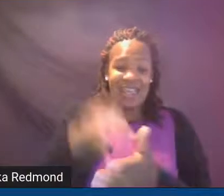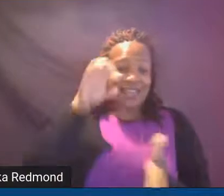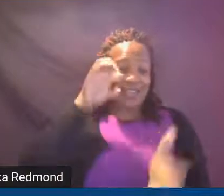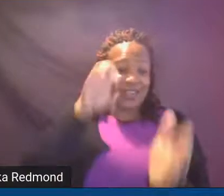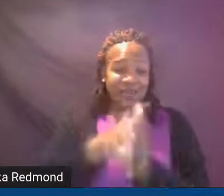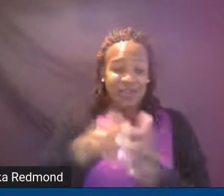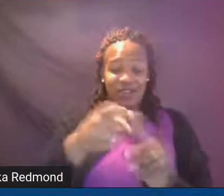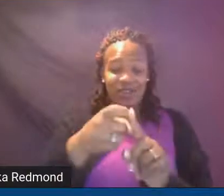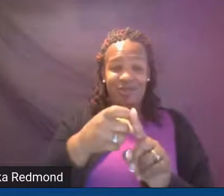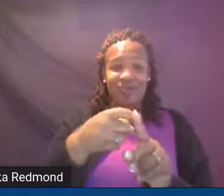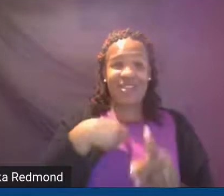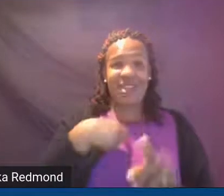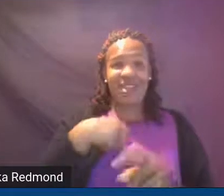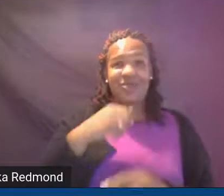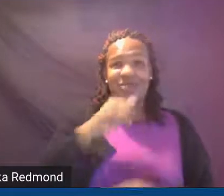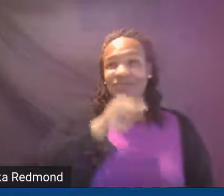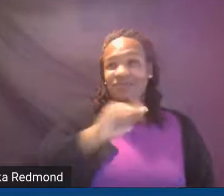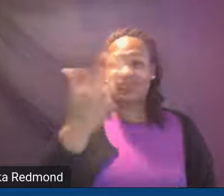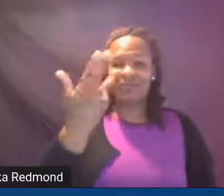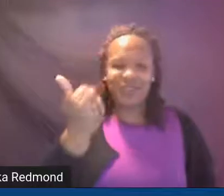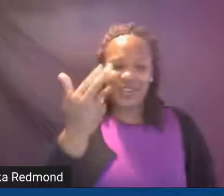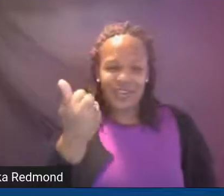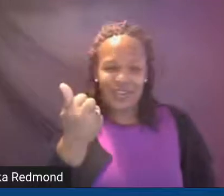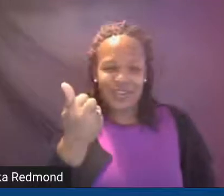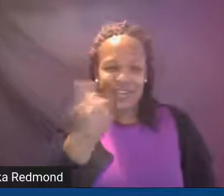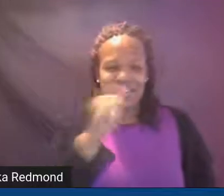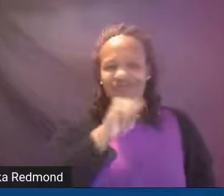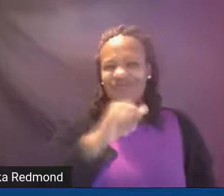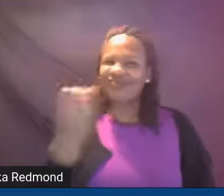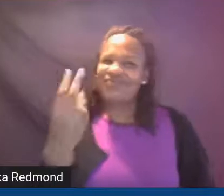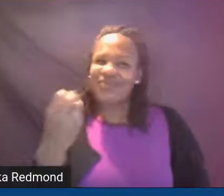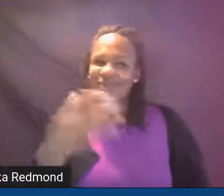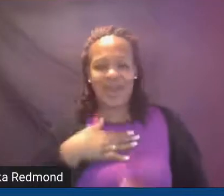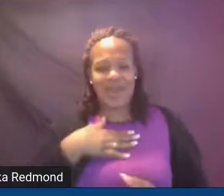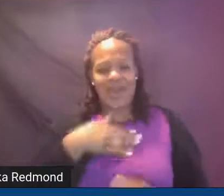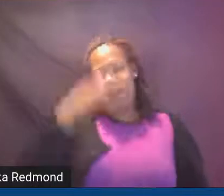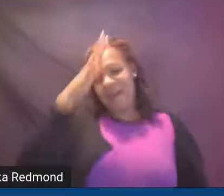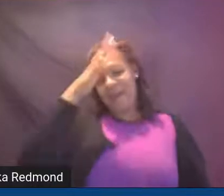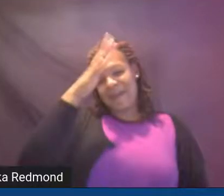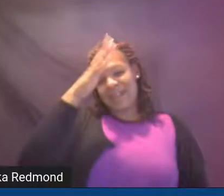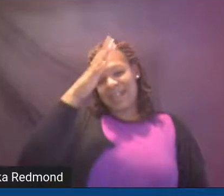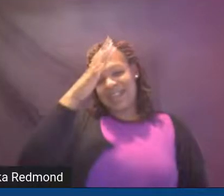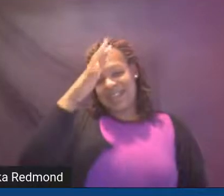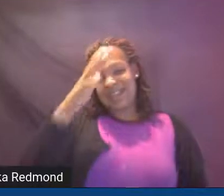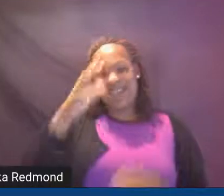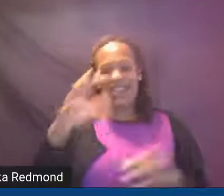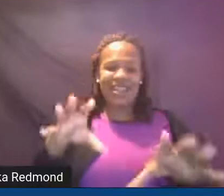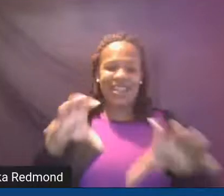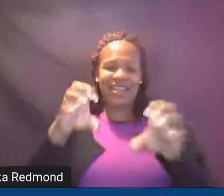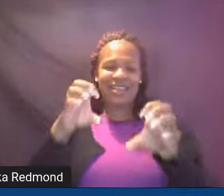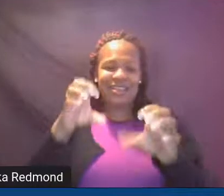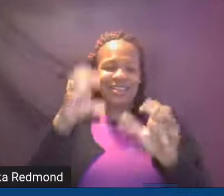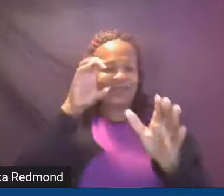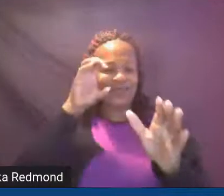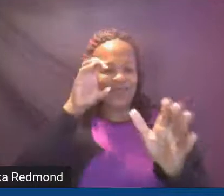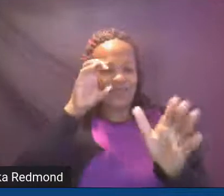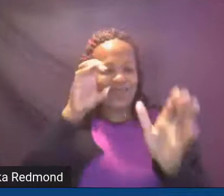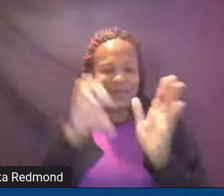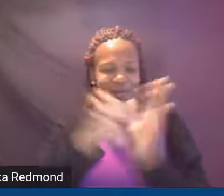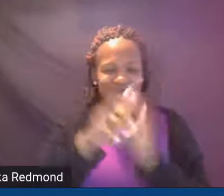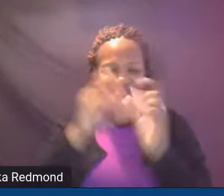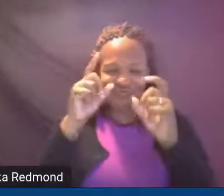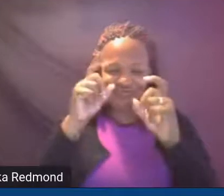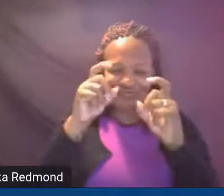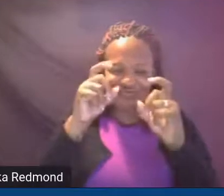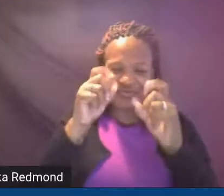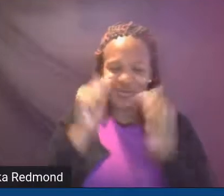years old. I think it was 12 to 13 years old. My dad took it with my stepsister or my half sister. I used to